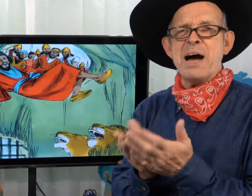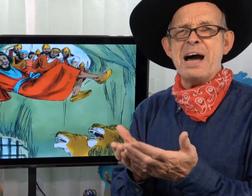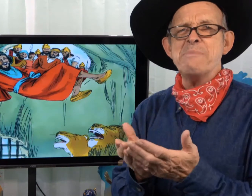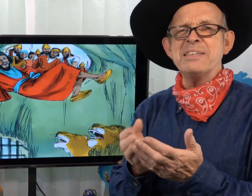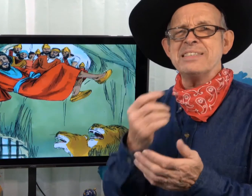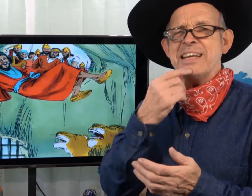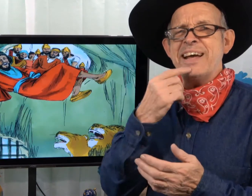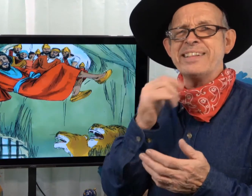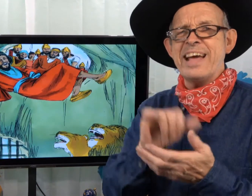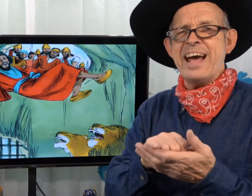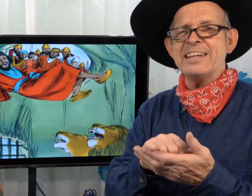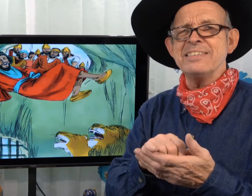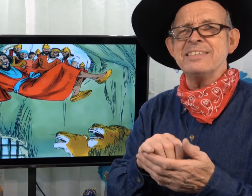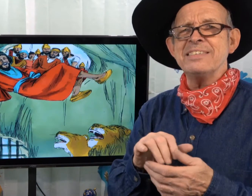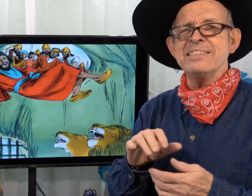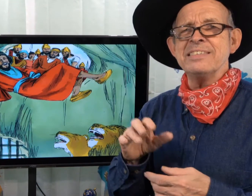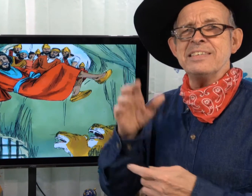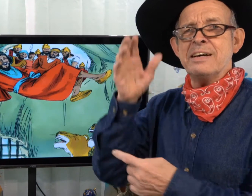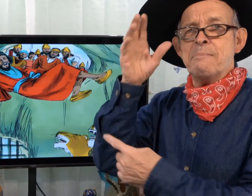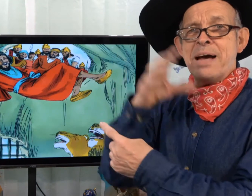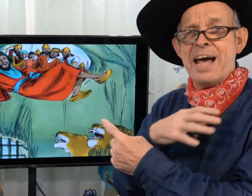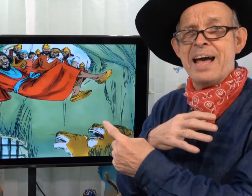Bible said that men,